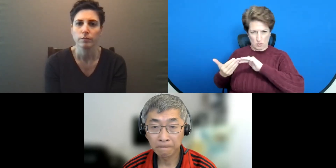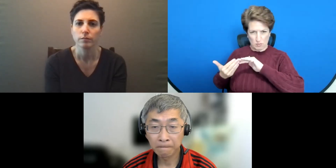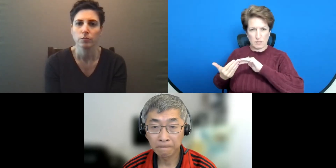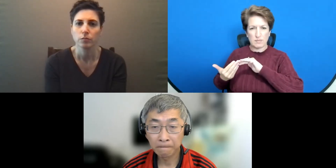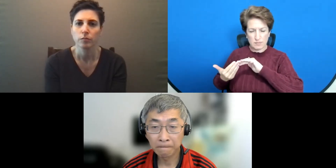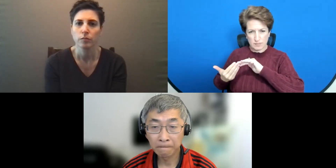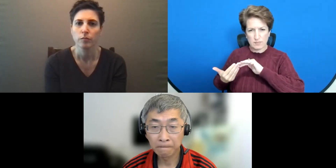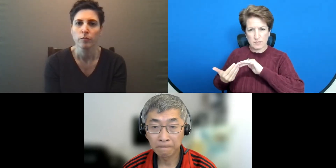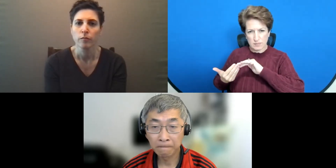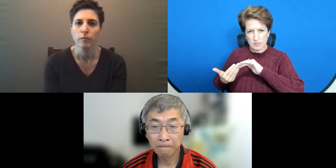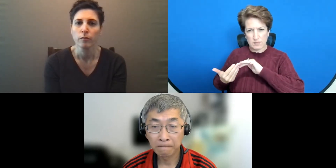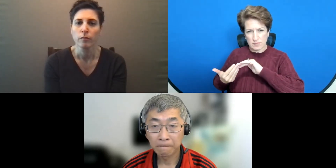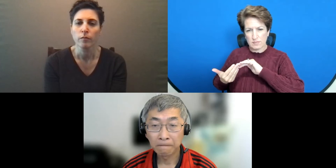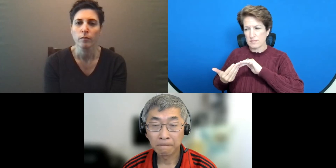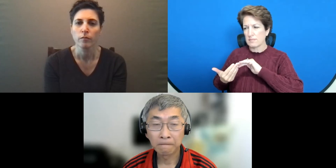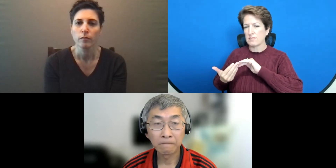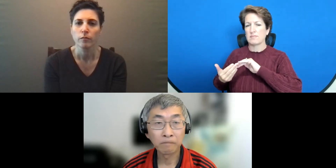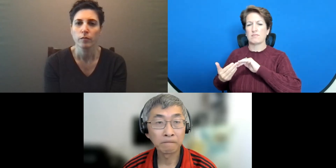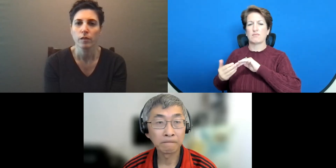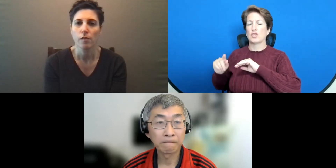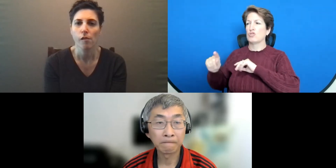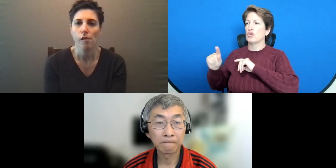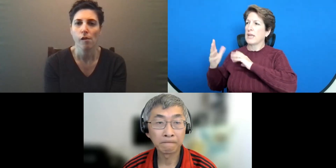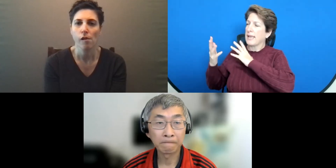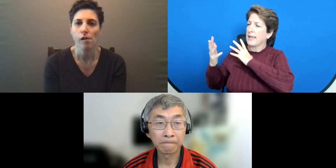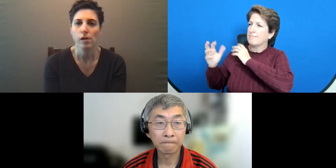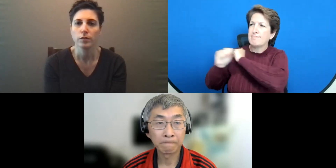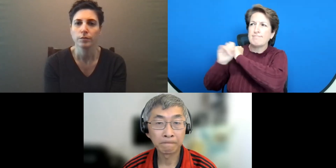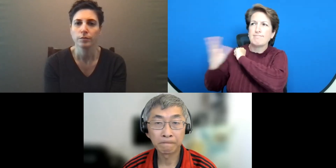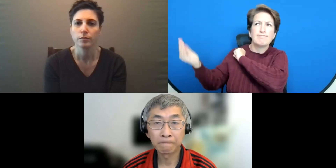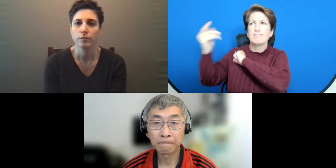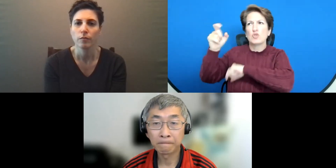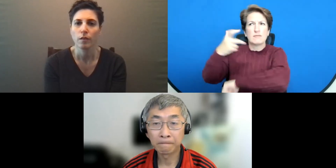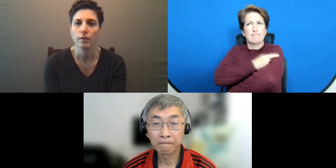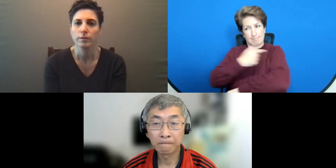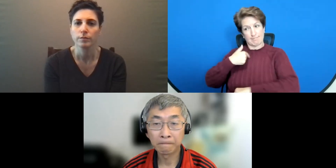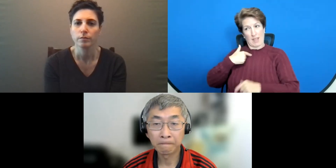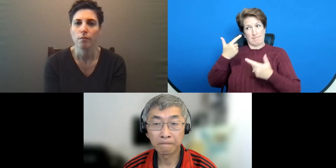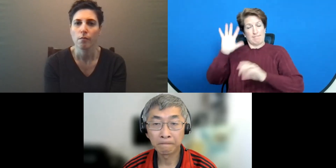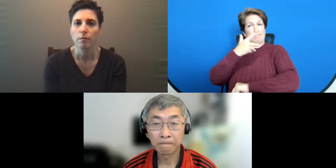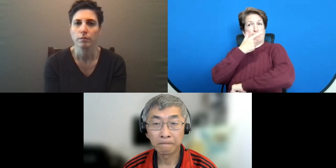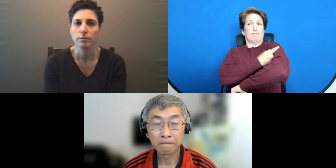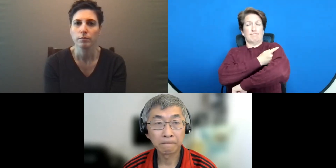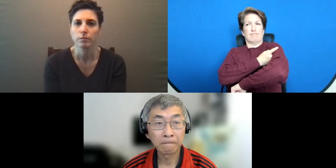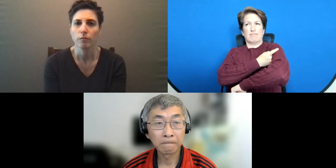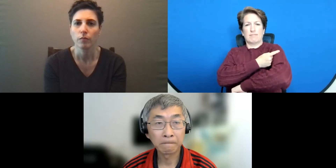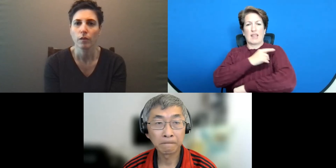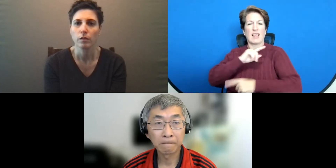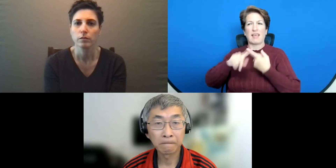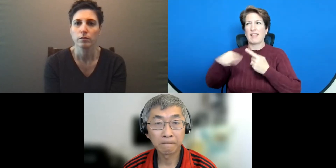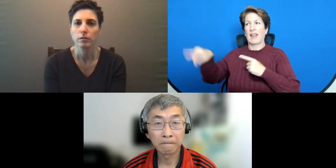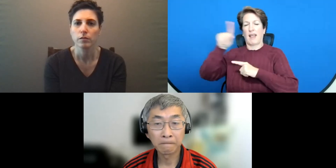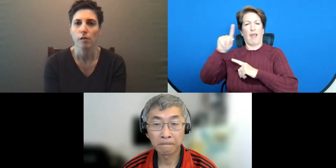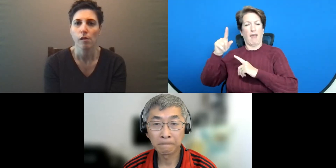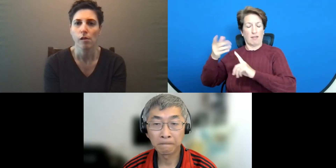many people got the vaccinated because of her. And she shared that on that I am arranging for my